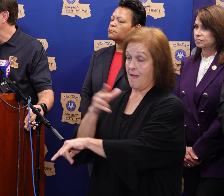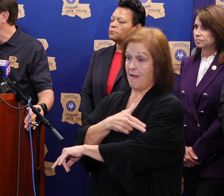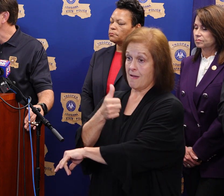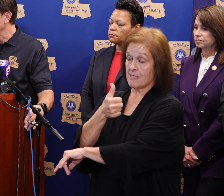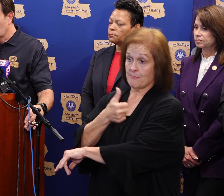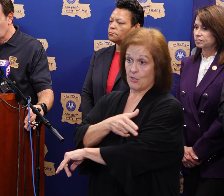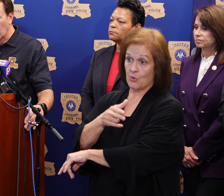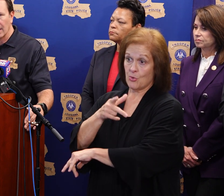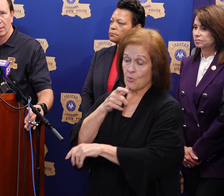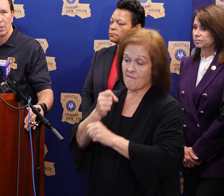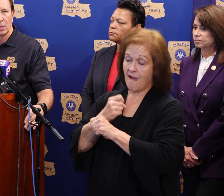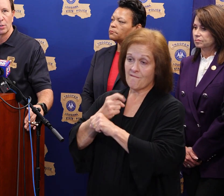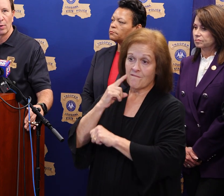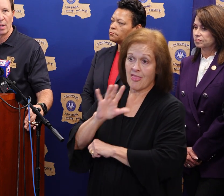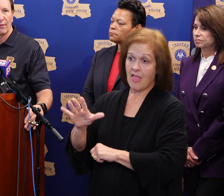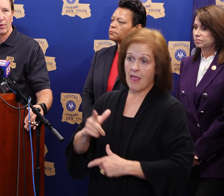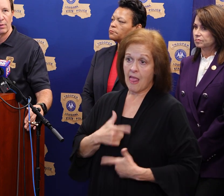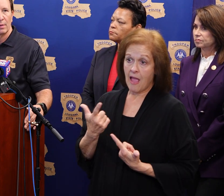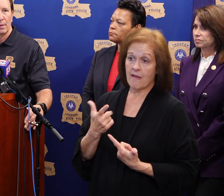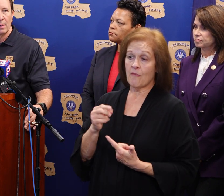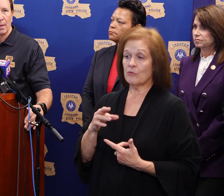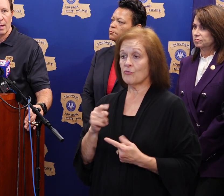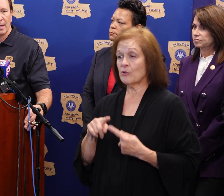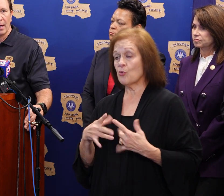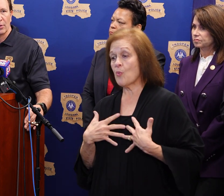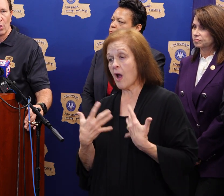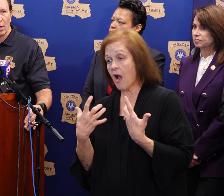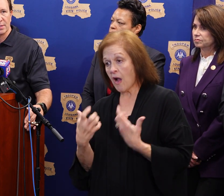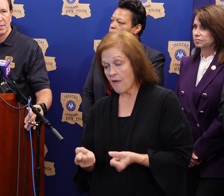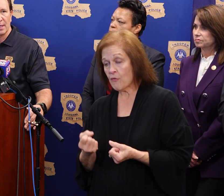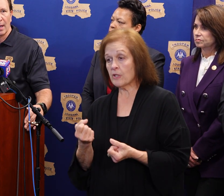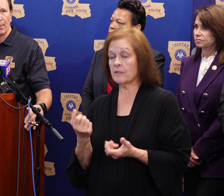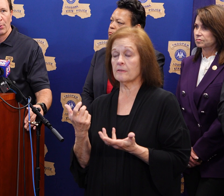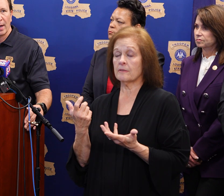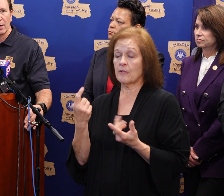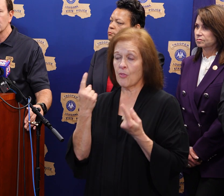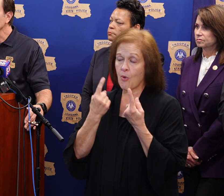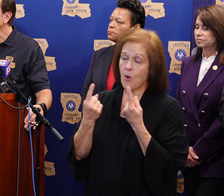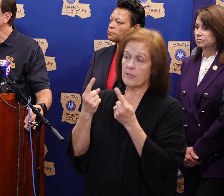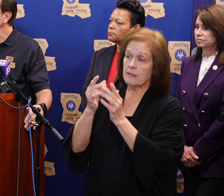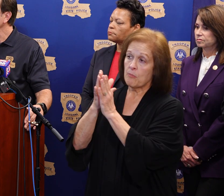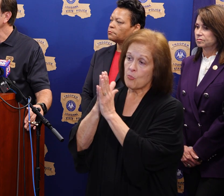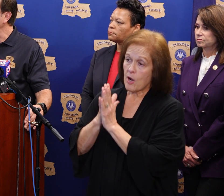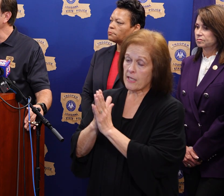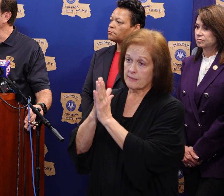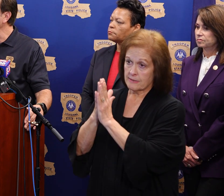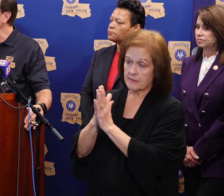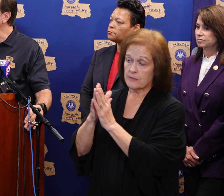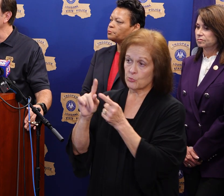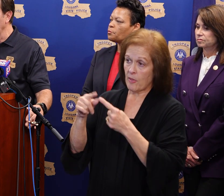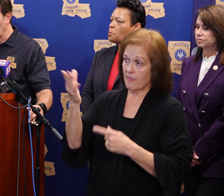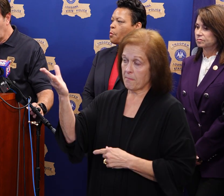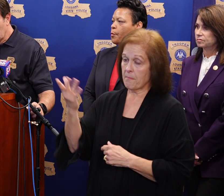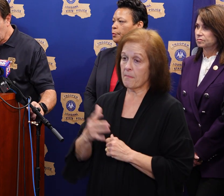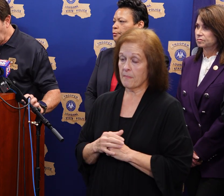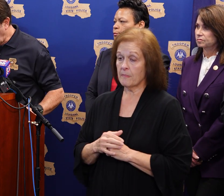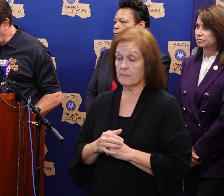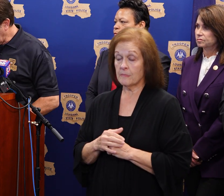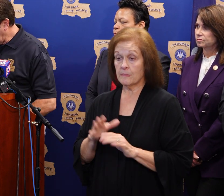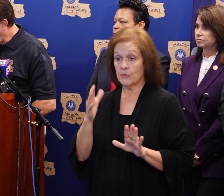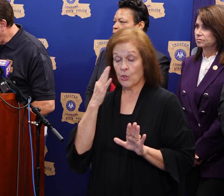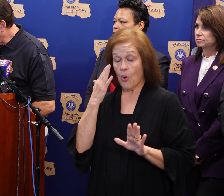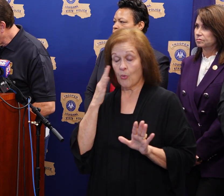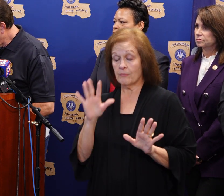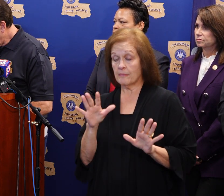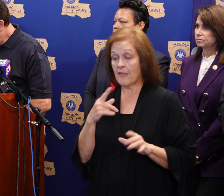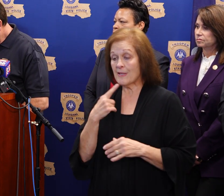for their lives or trying to recover, in our thoughts and in our prayers. But you know, this morning,